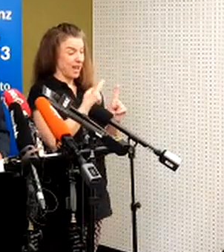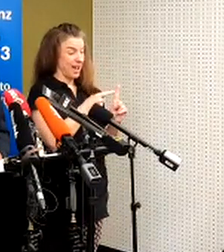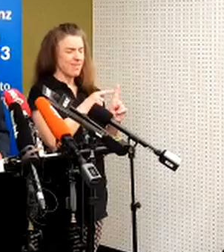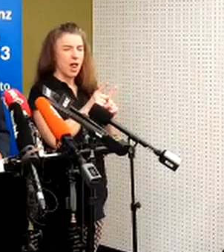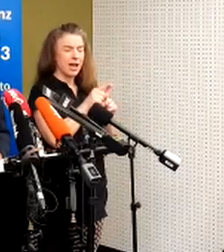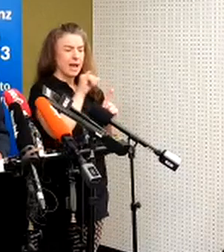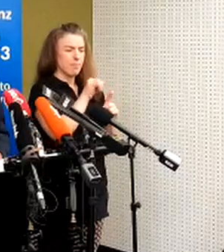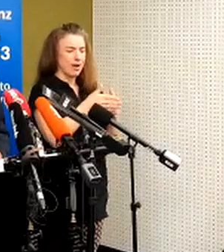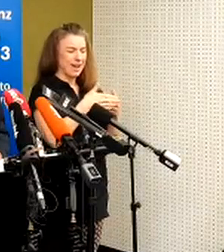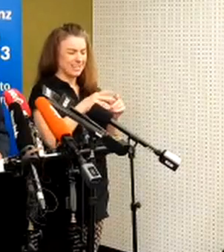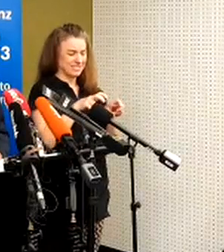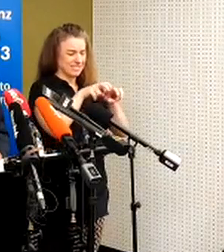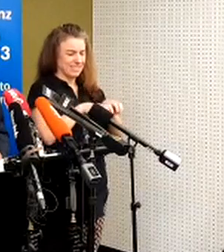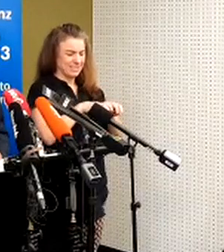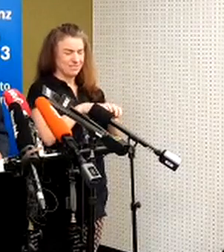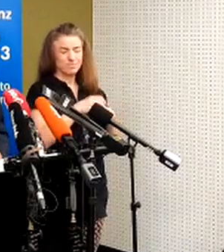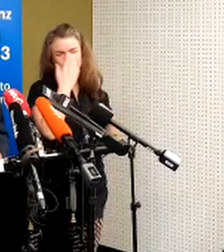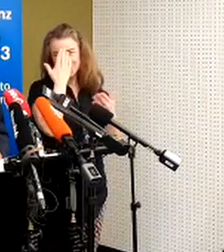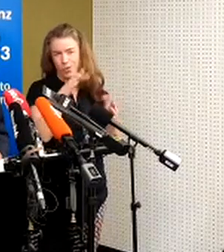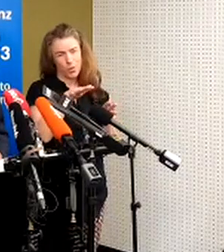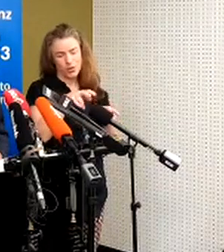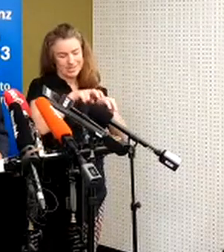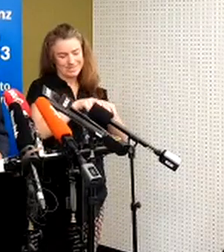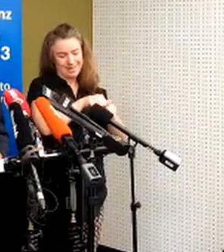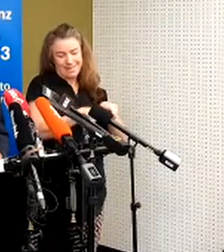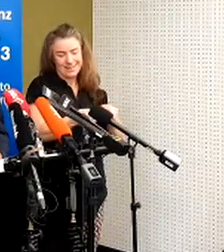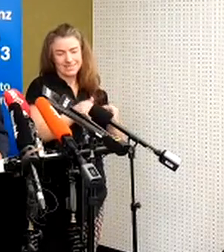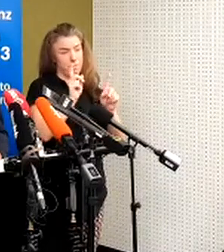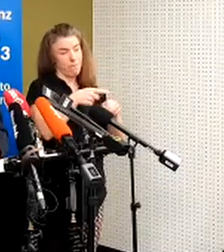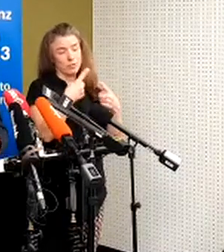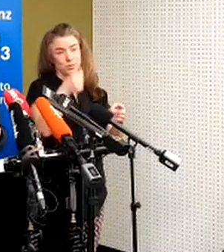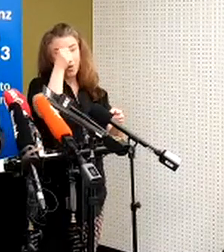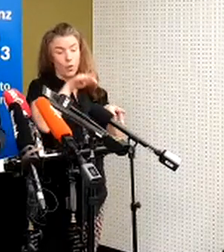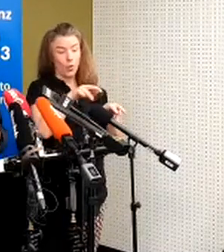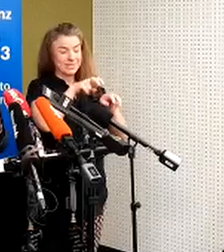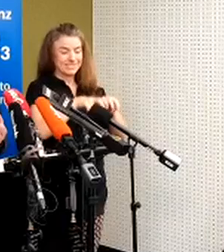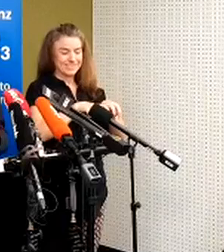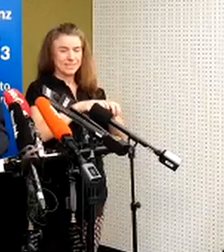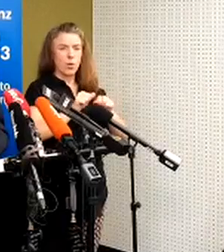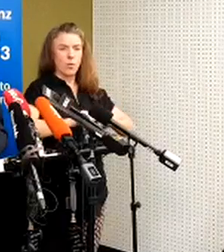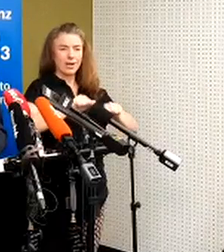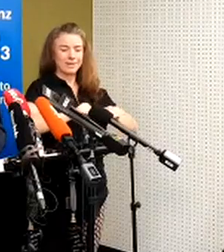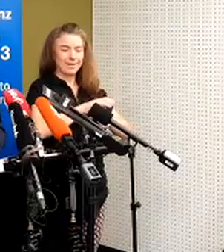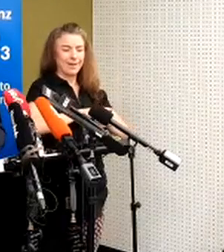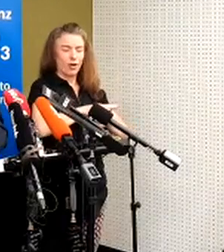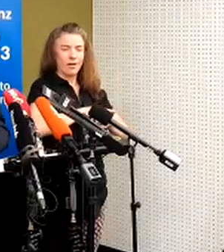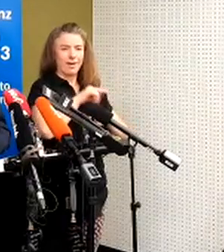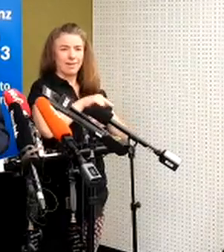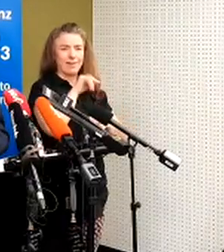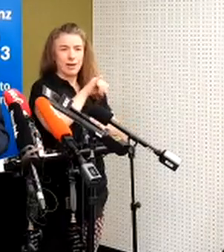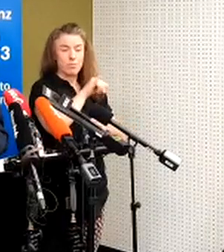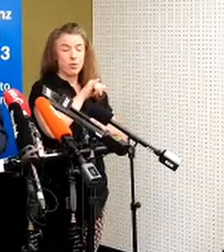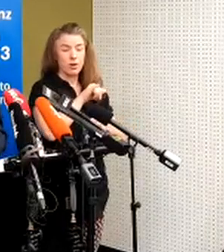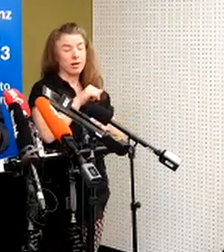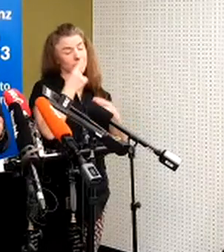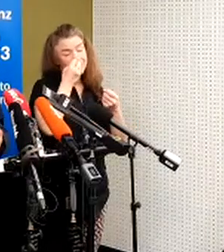It's virtually impossible to identify who those people might be, and so the advice to them is the same as our advice